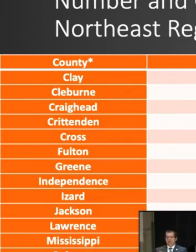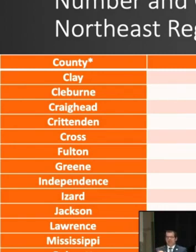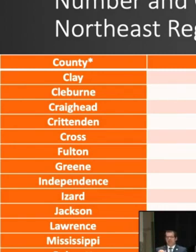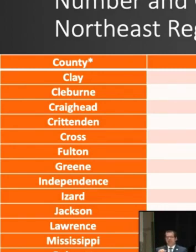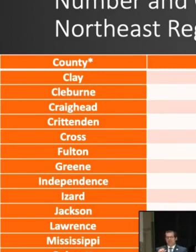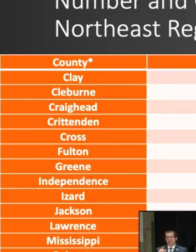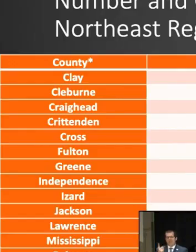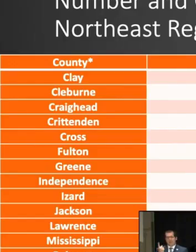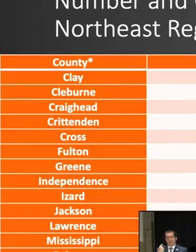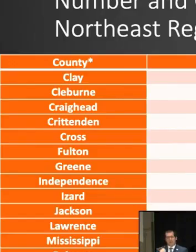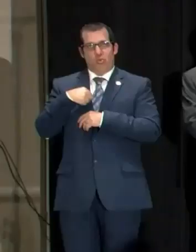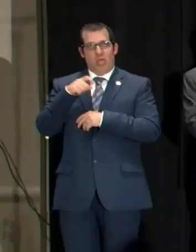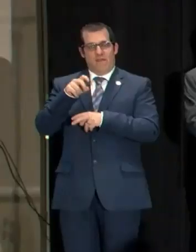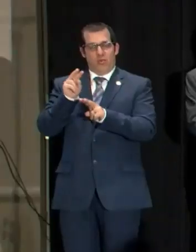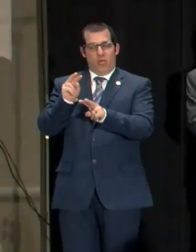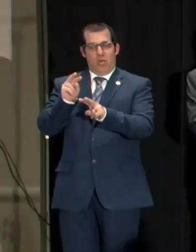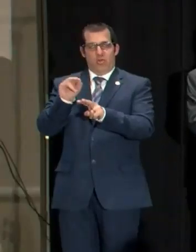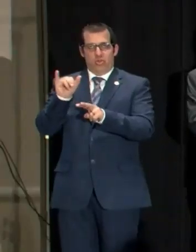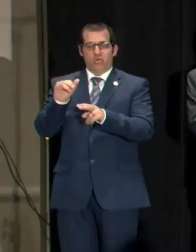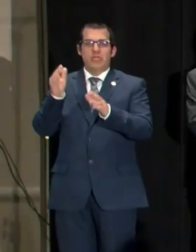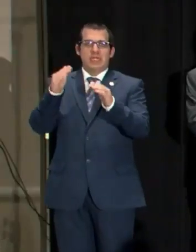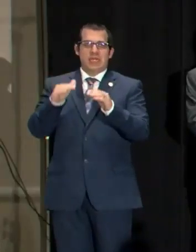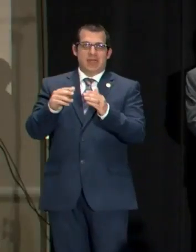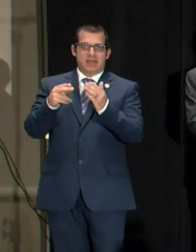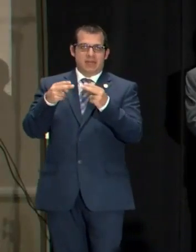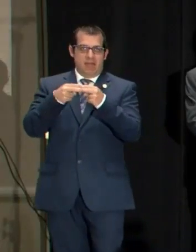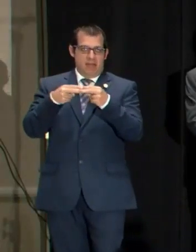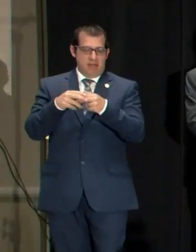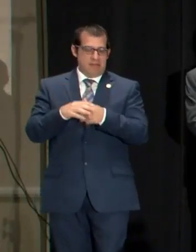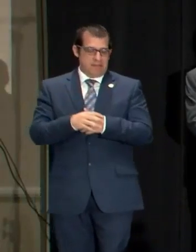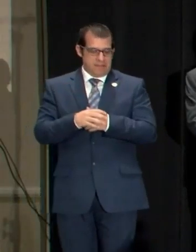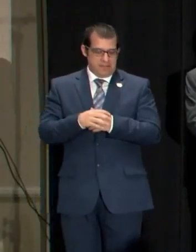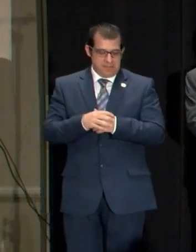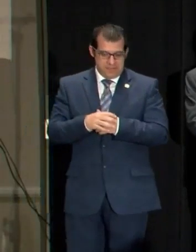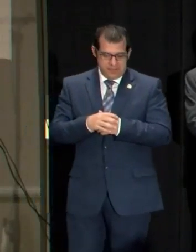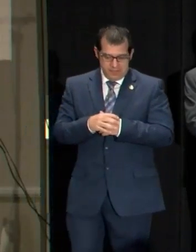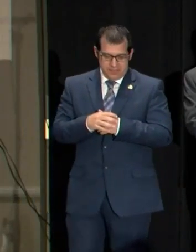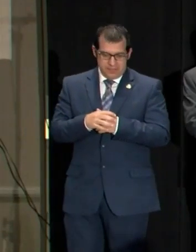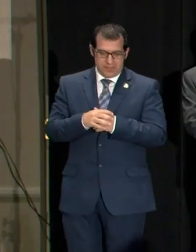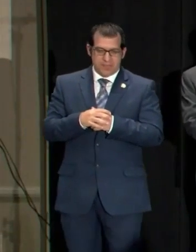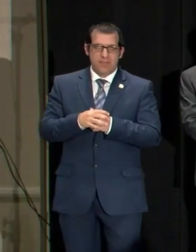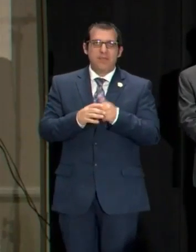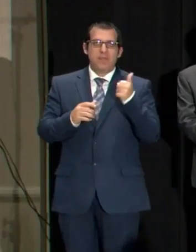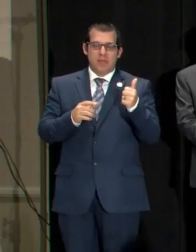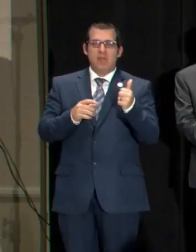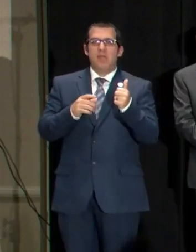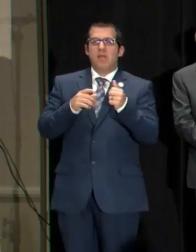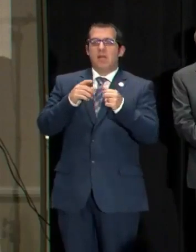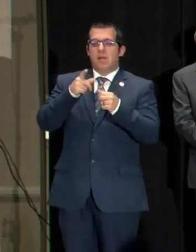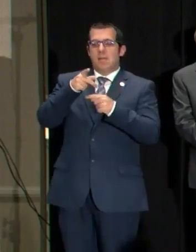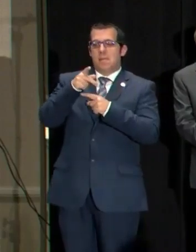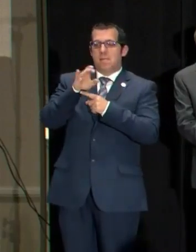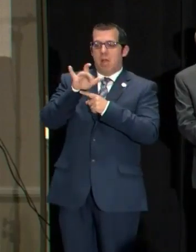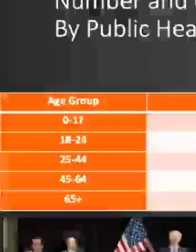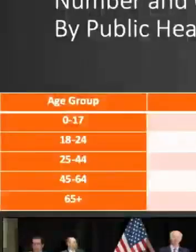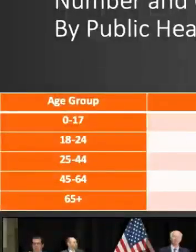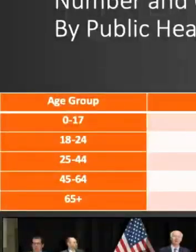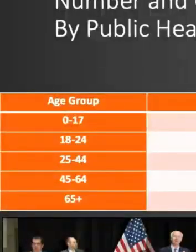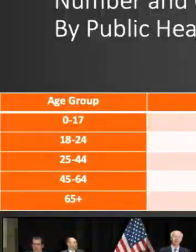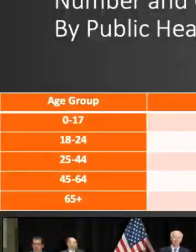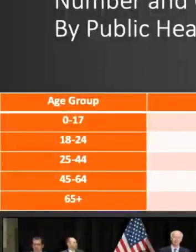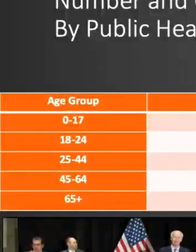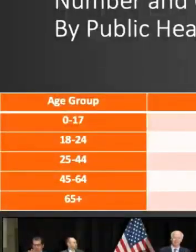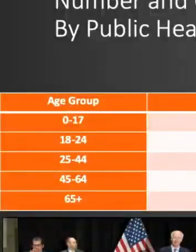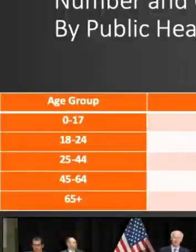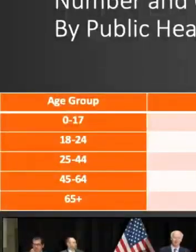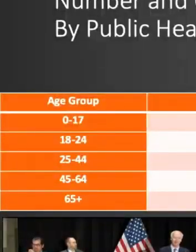that's something to watch as well. Let's go to the next slide. And this is again by public health region, and this is something I wanted